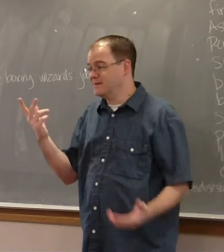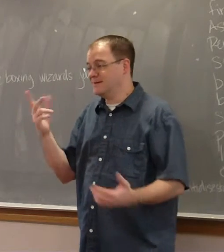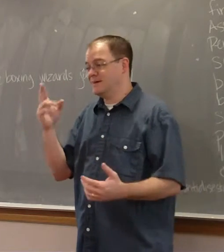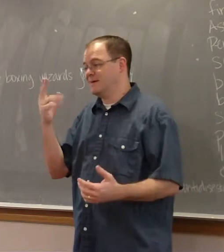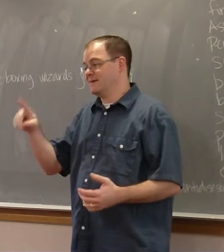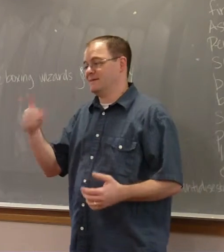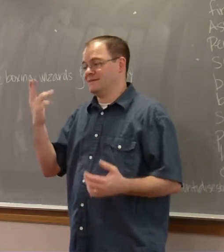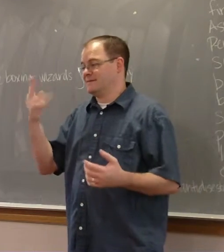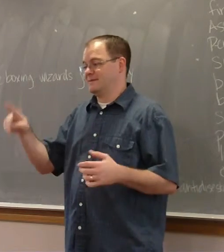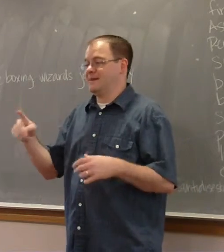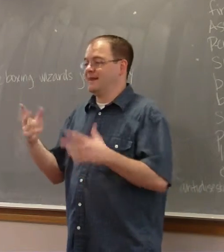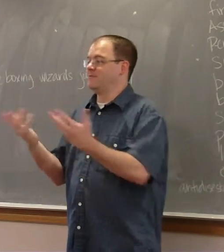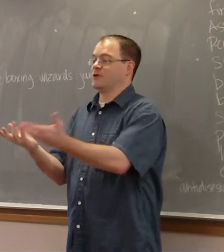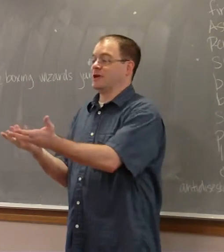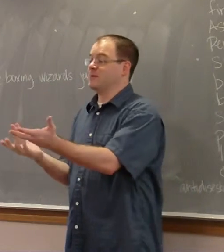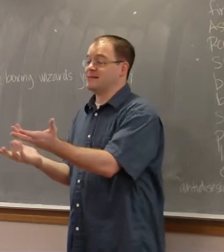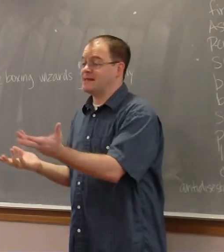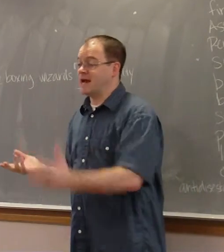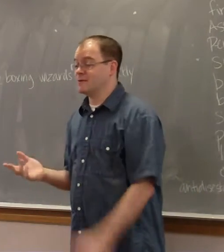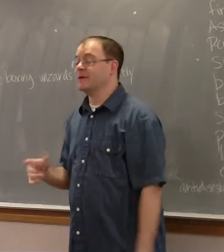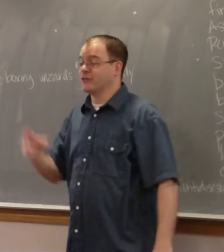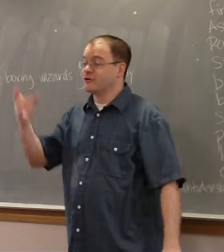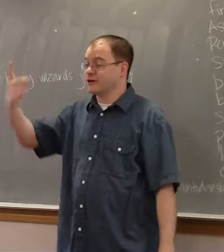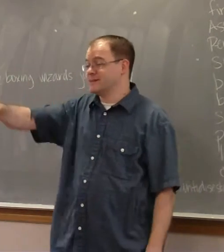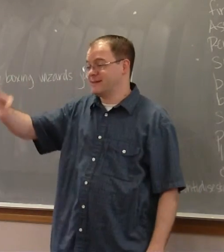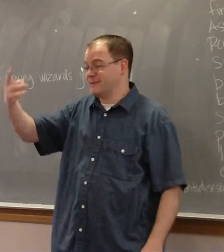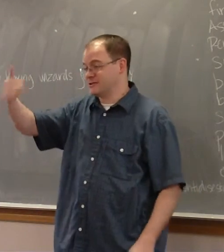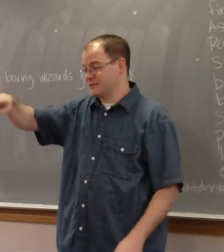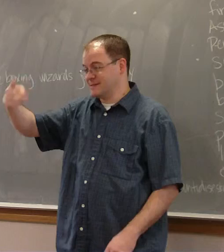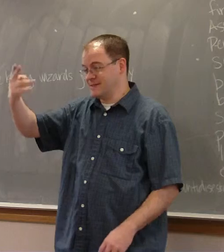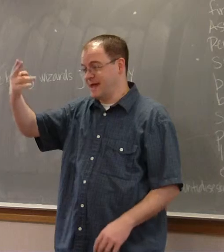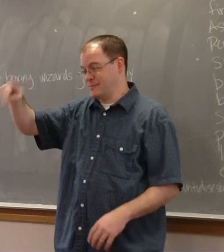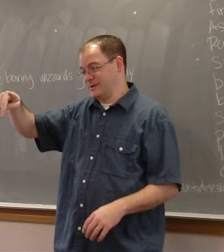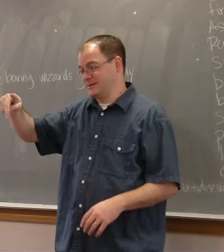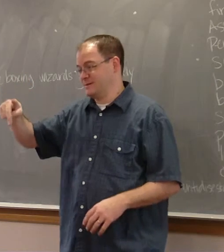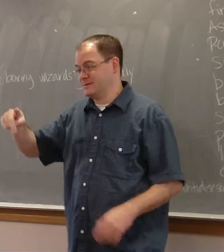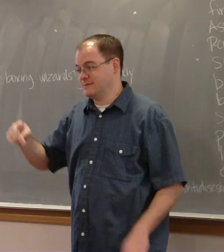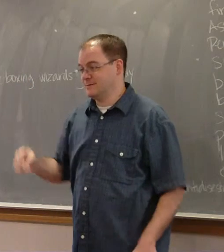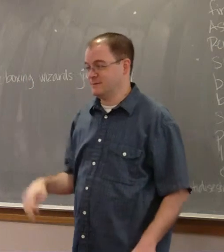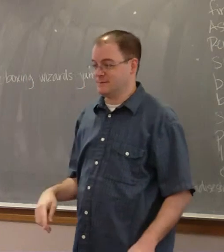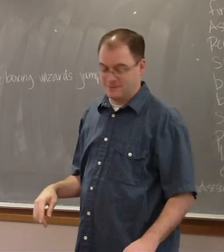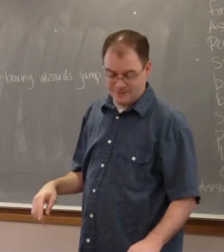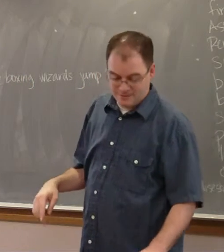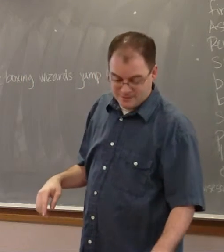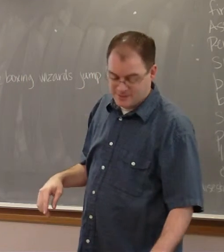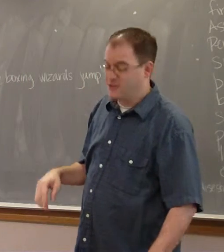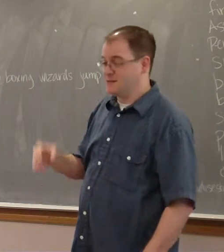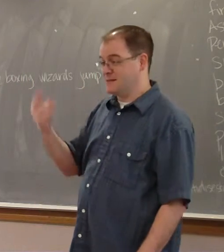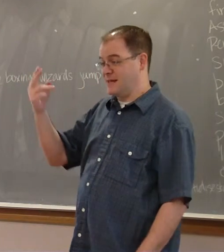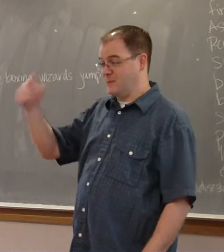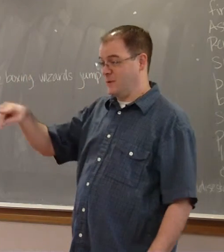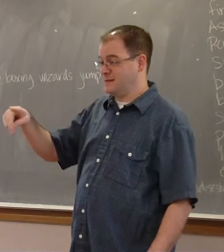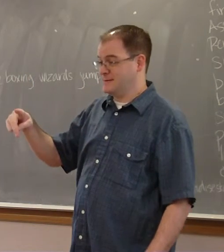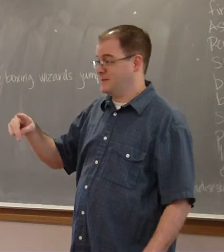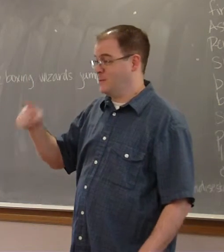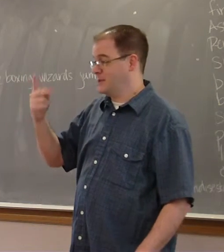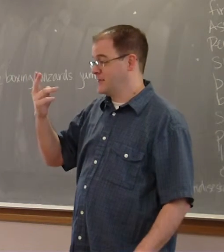but if you're gonna be in sacrament meeting, they're still gonna say High Priest. It's also the way to sign